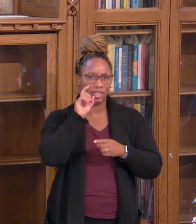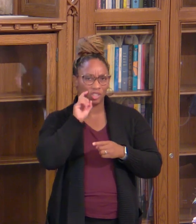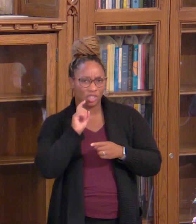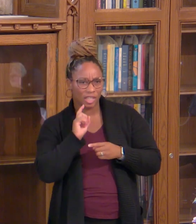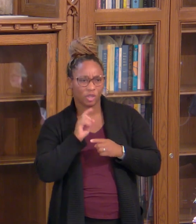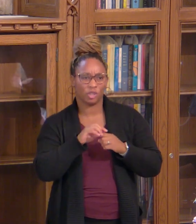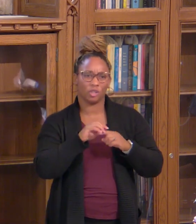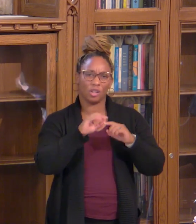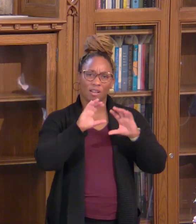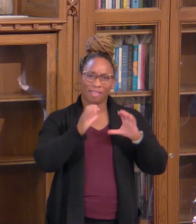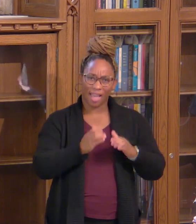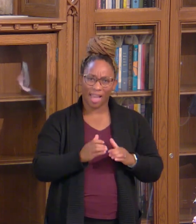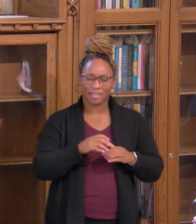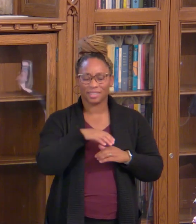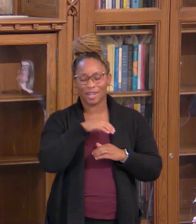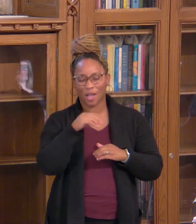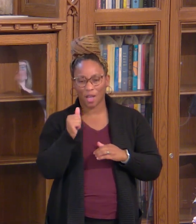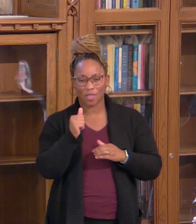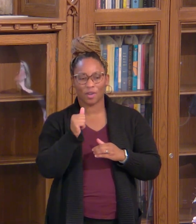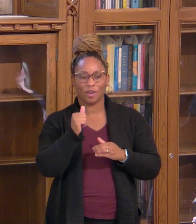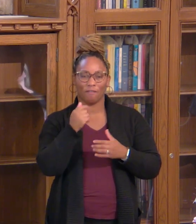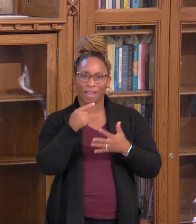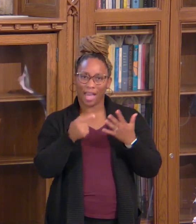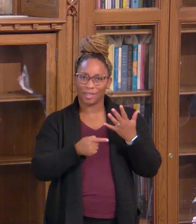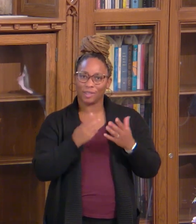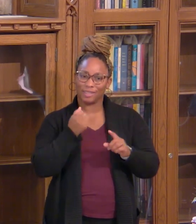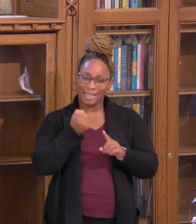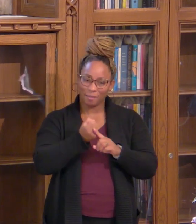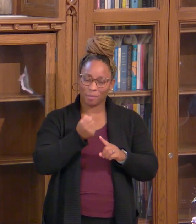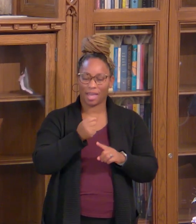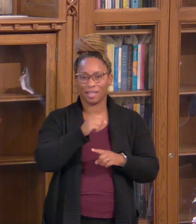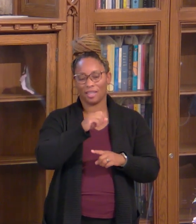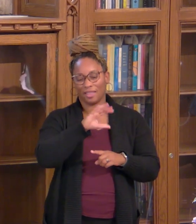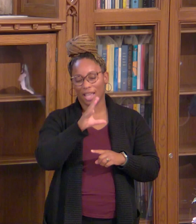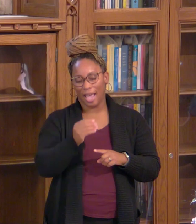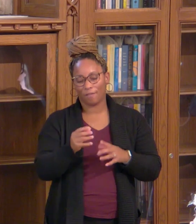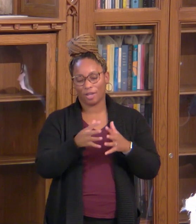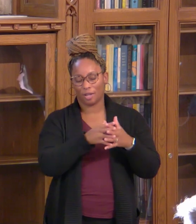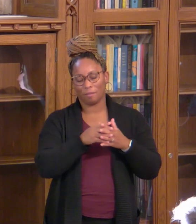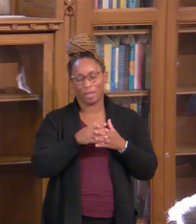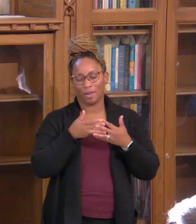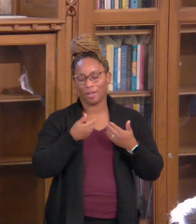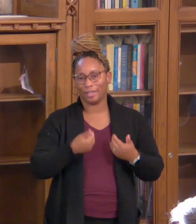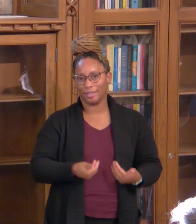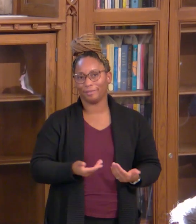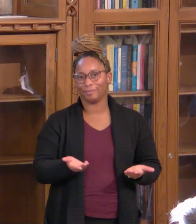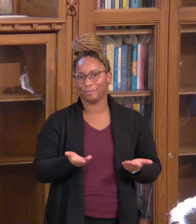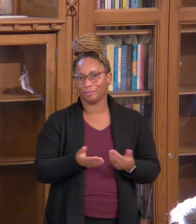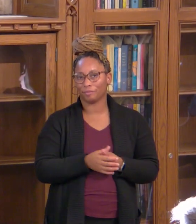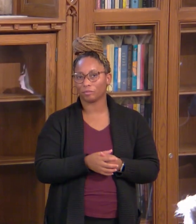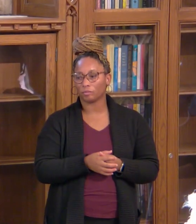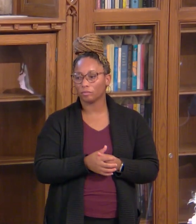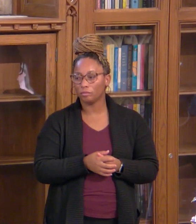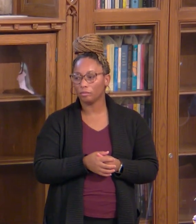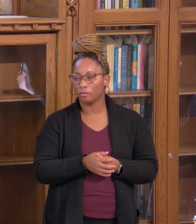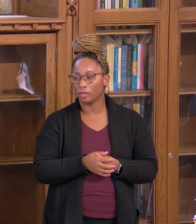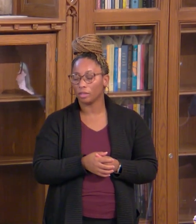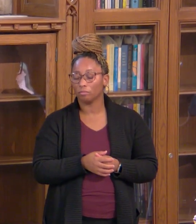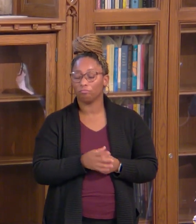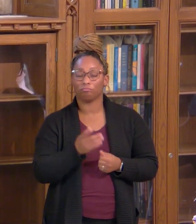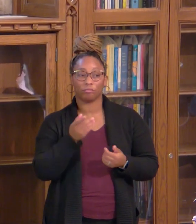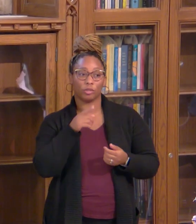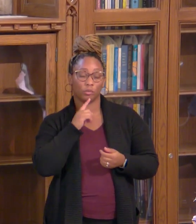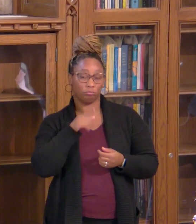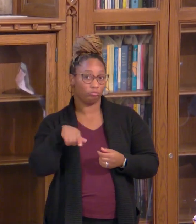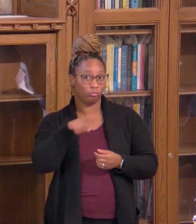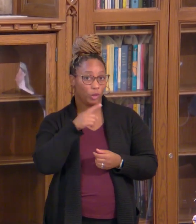class and other factors impact the African-American presence as you are aware